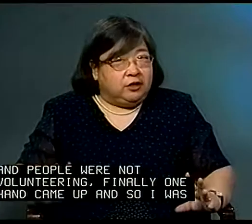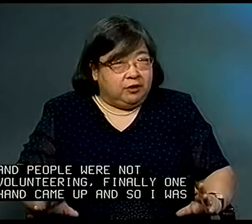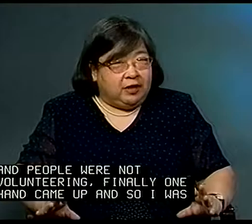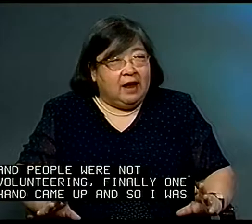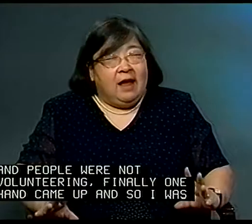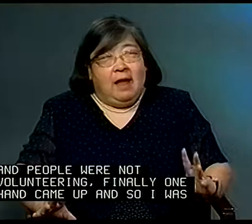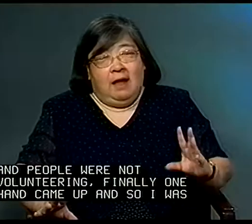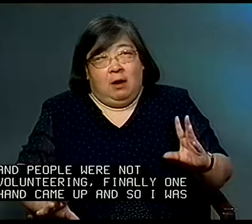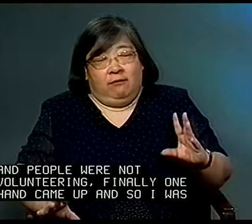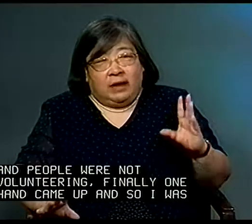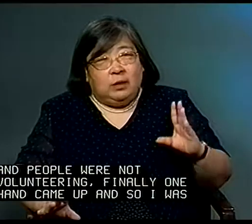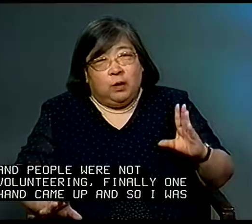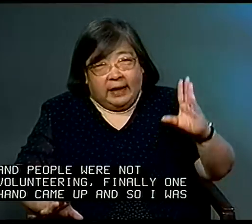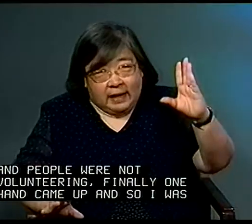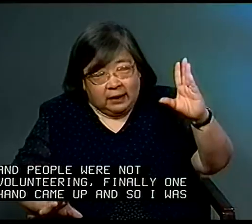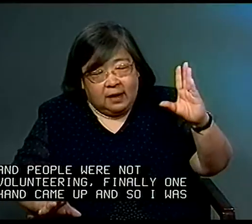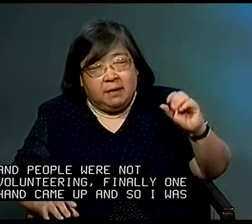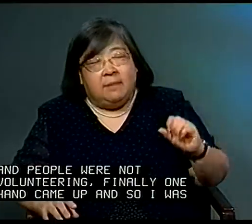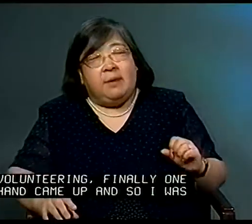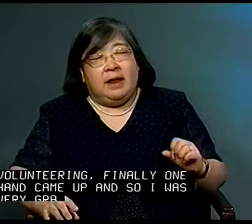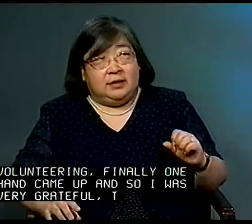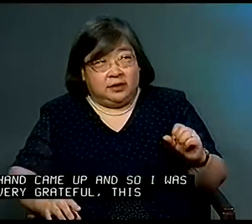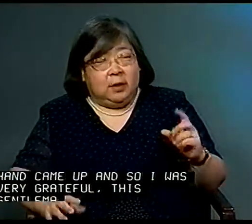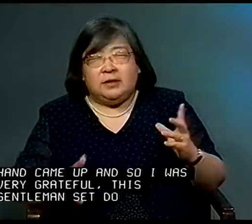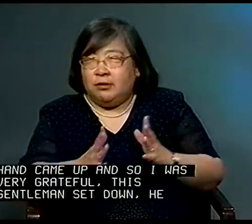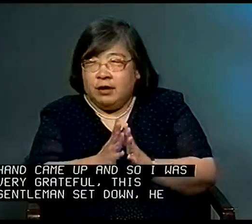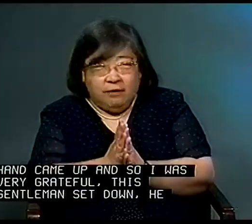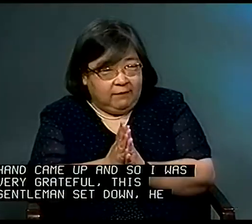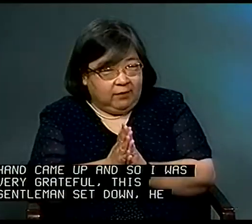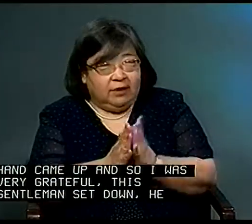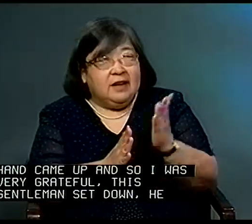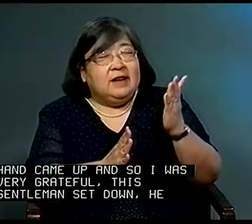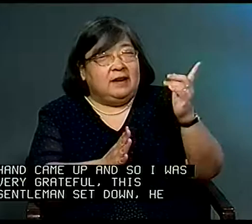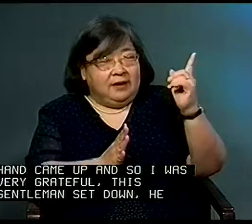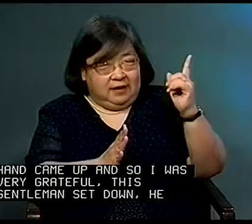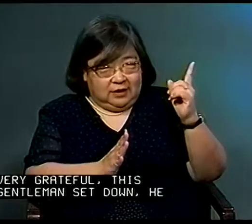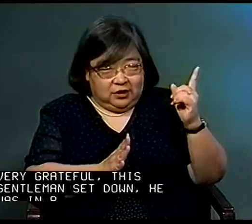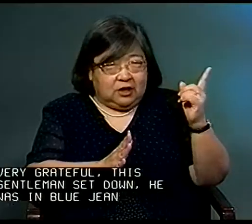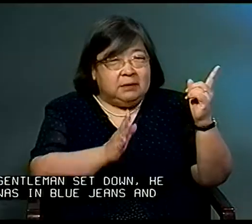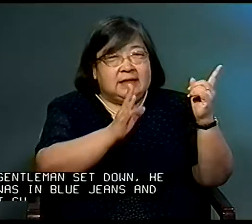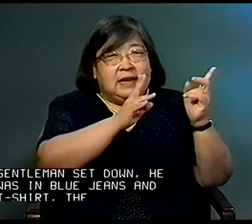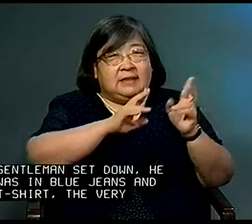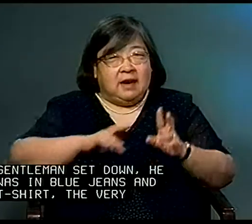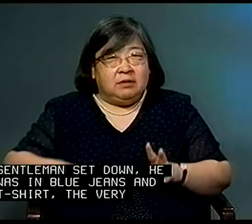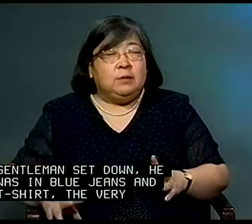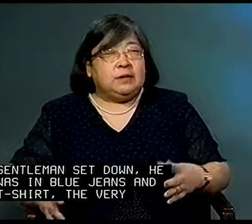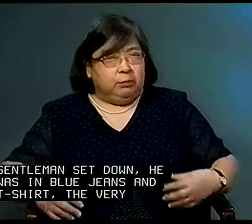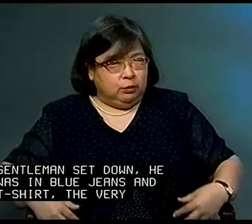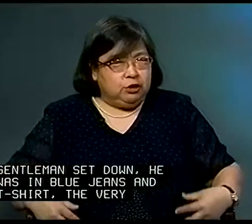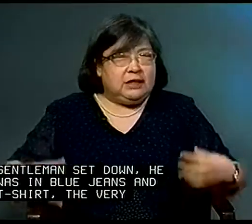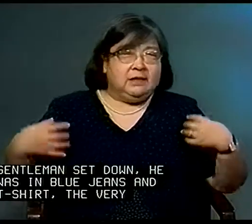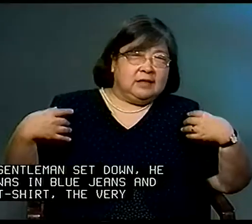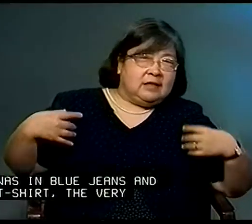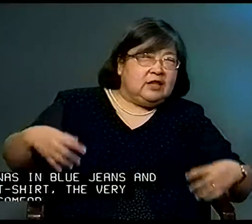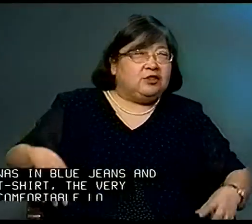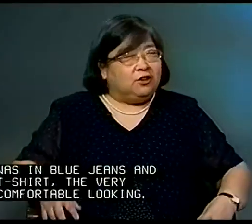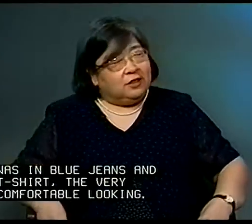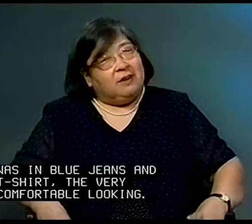volunteering. Finally, one hand came up, and so I was very grateful. This gentleman sat down, he was in blue jeans and a t-shirt, and